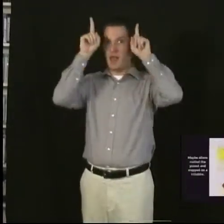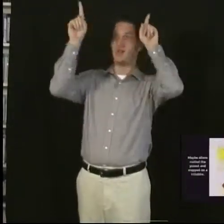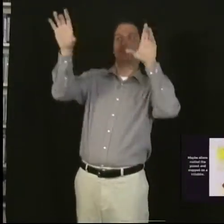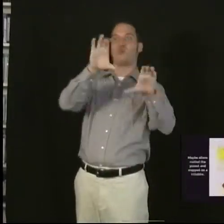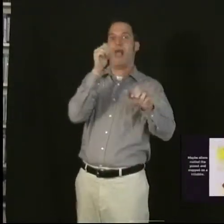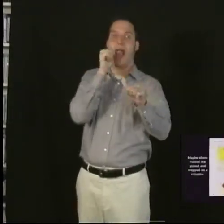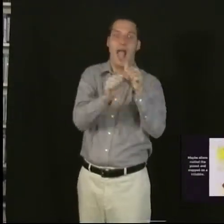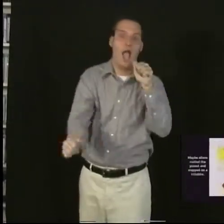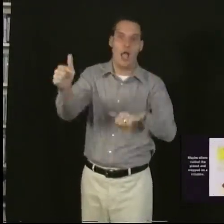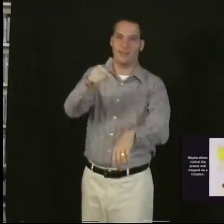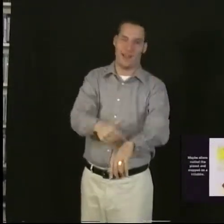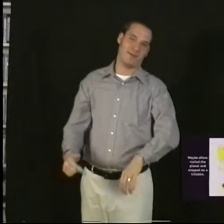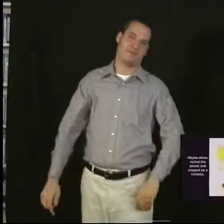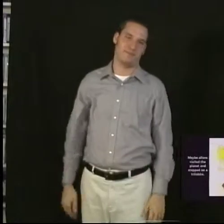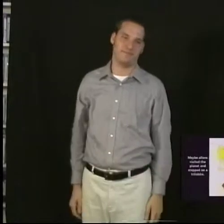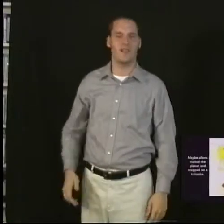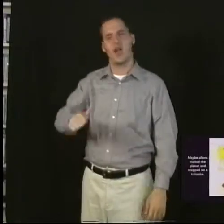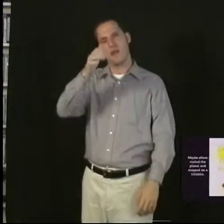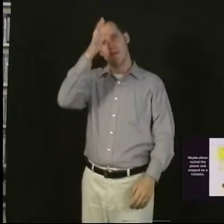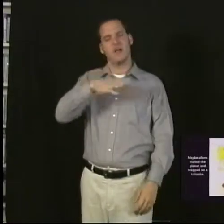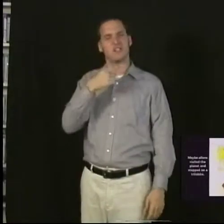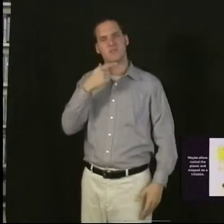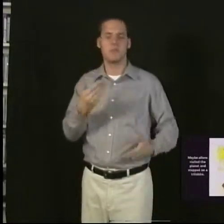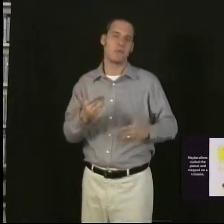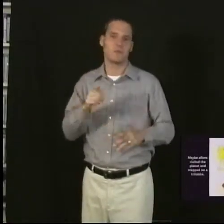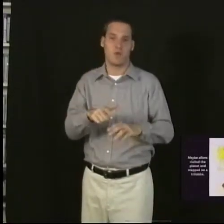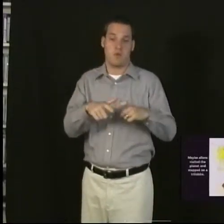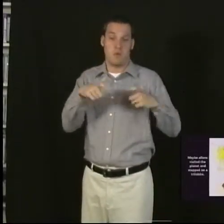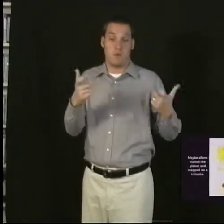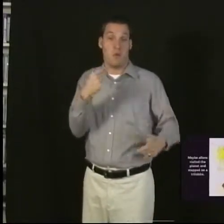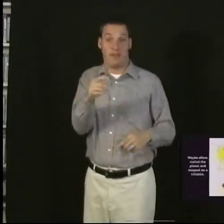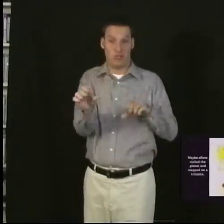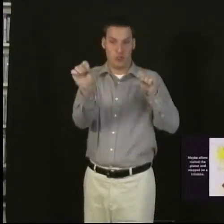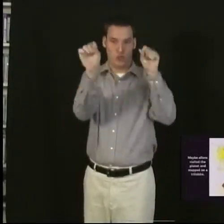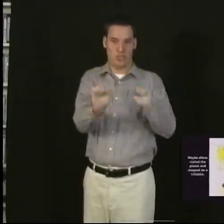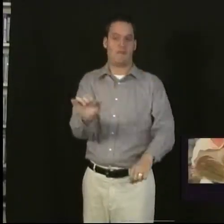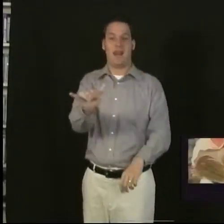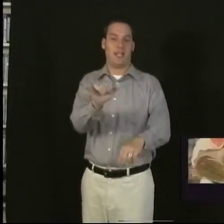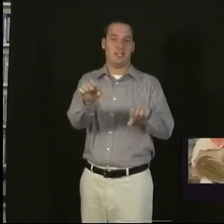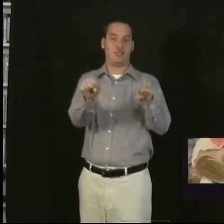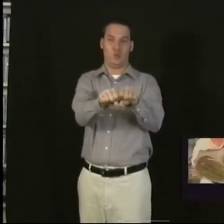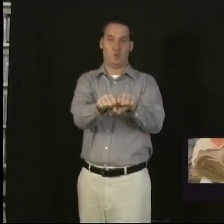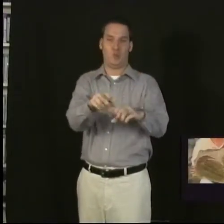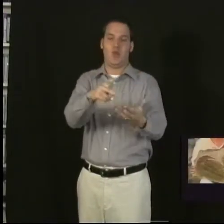time. Another guy said, maybe there was a large trilobite shaped like a shoe that fell on a small one.